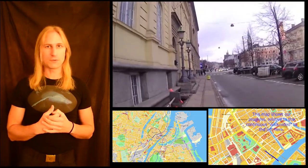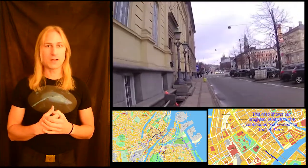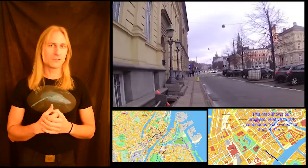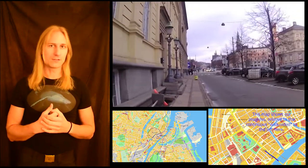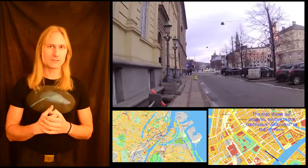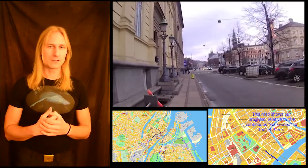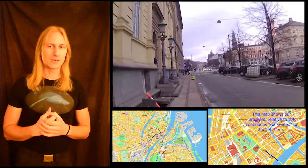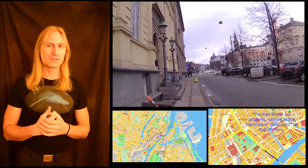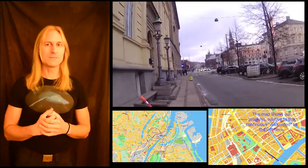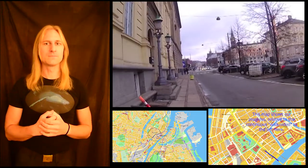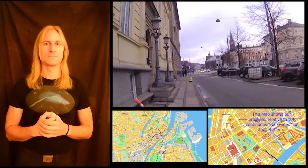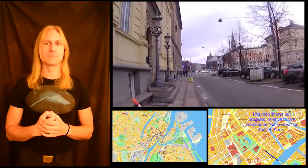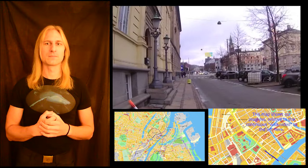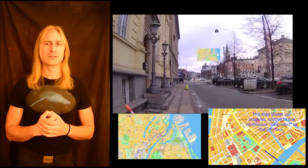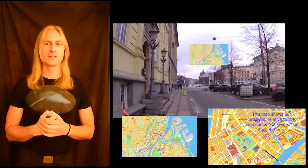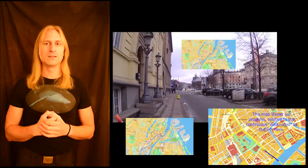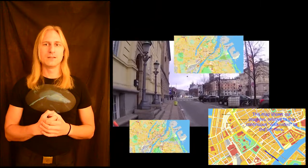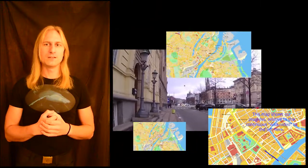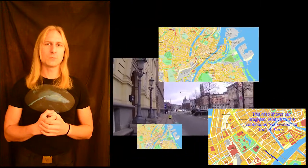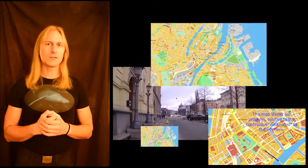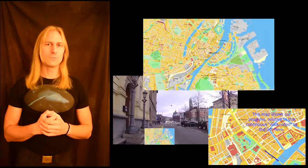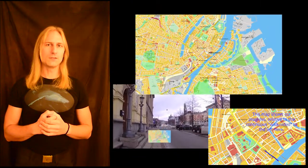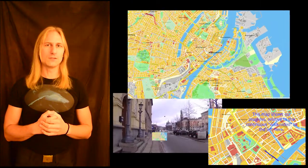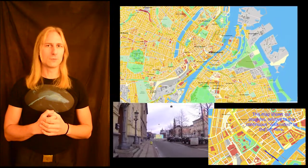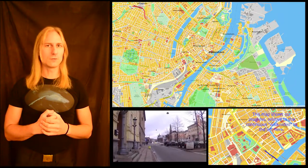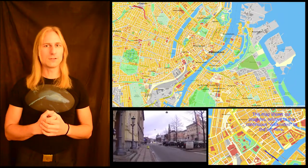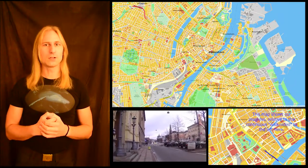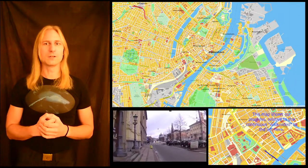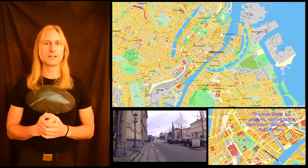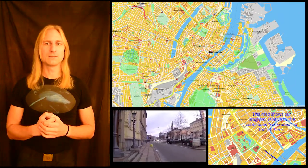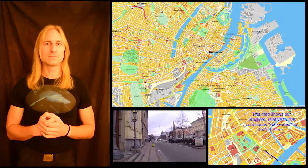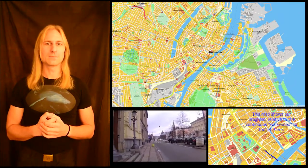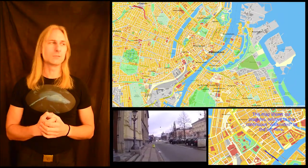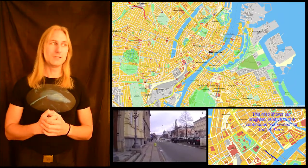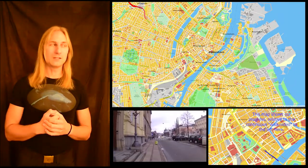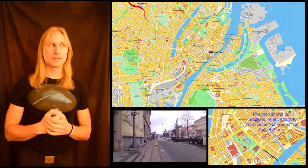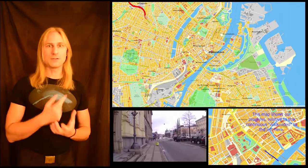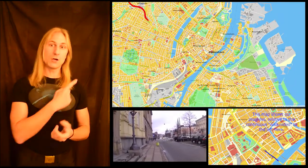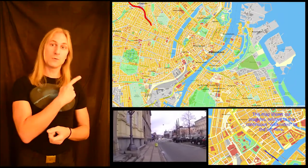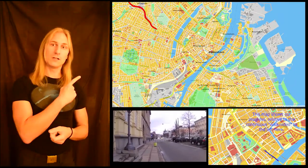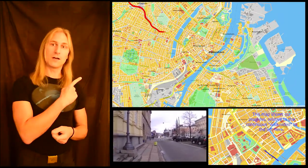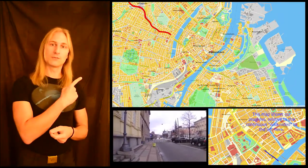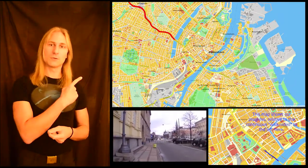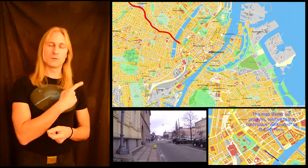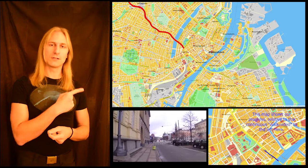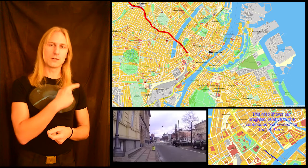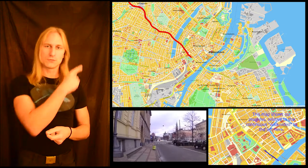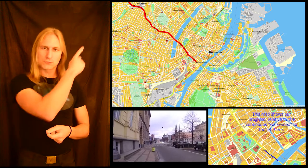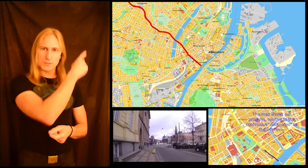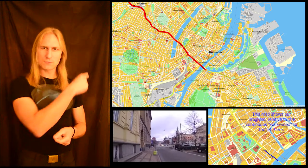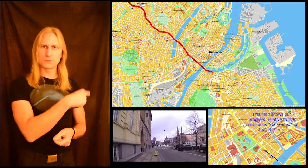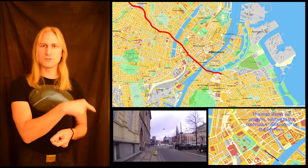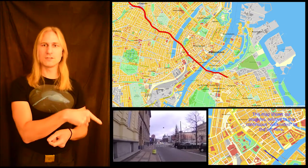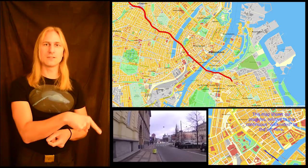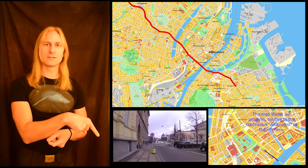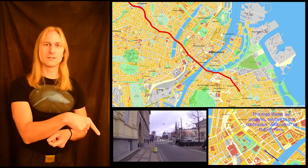famous author Hans Christian Andersen. It is one of the busiest roads in Copenhagen, being the only larger road that goes